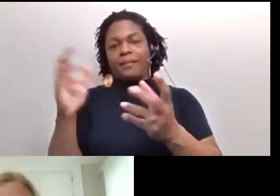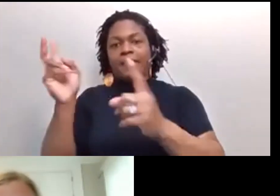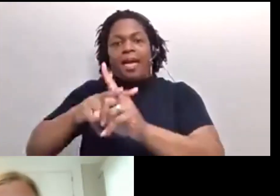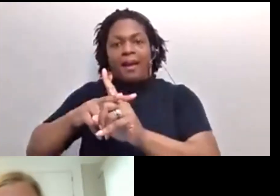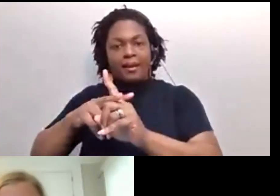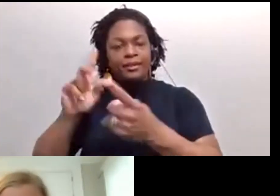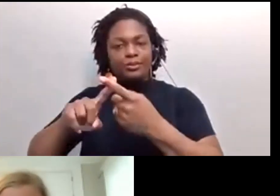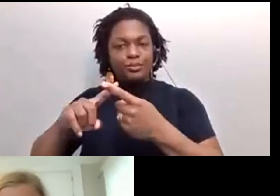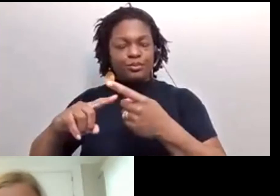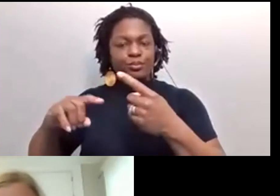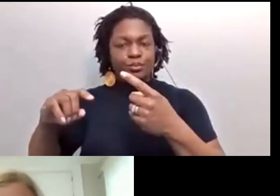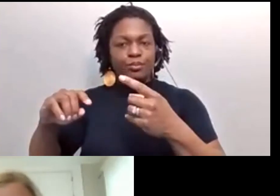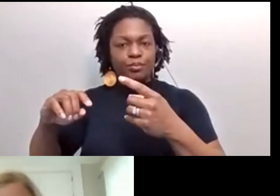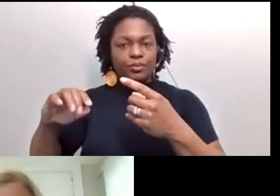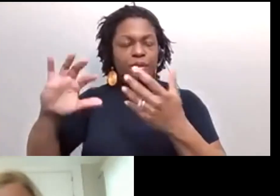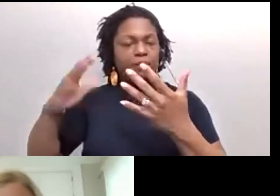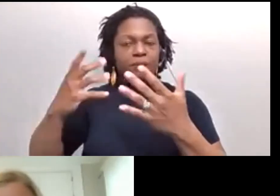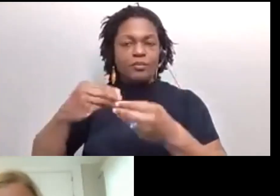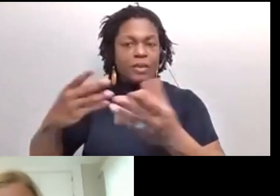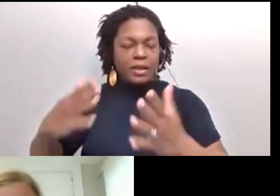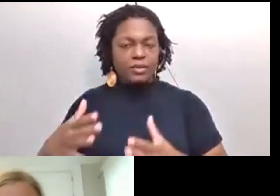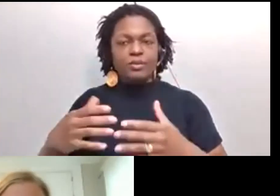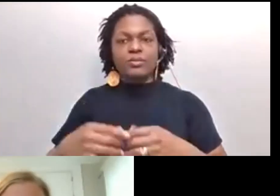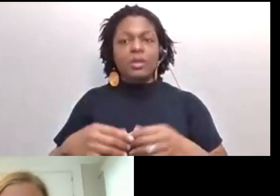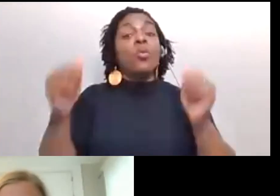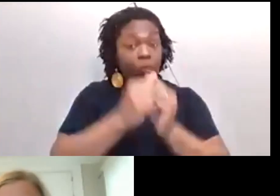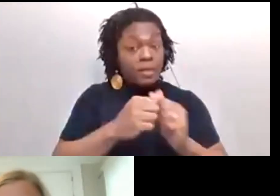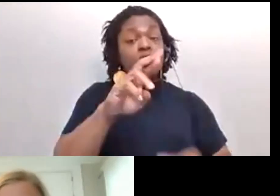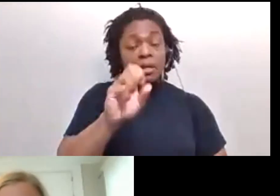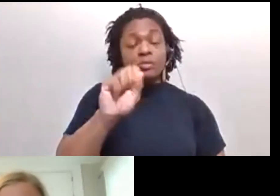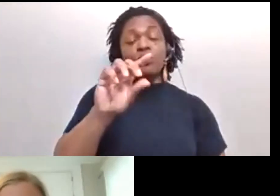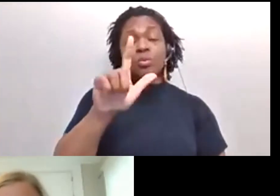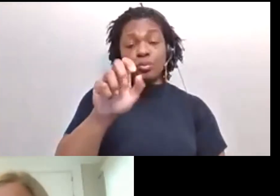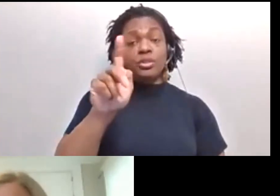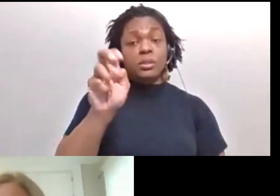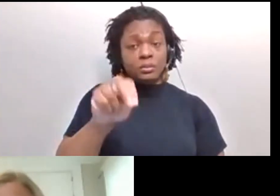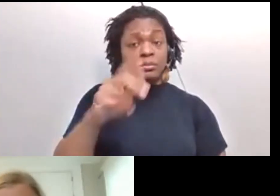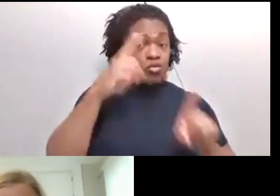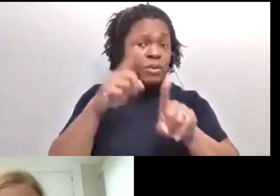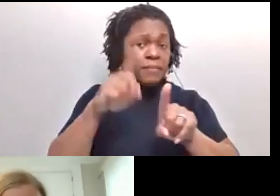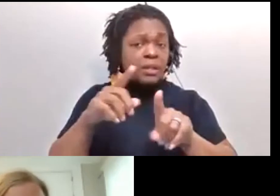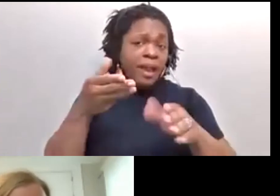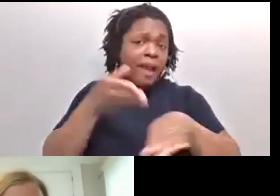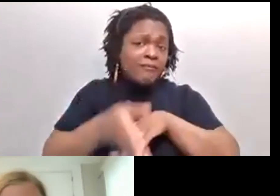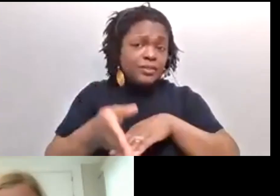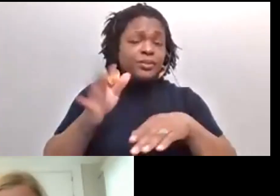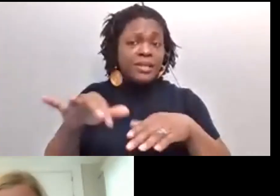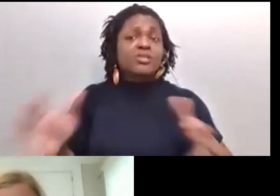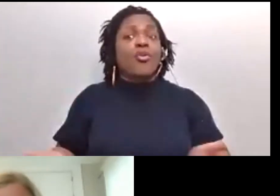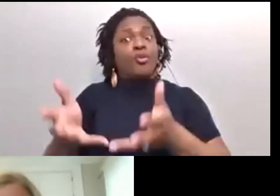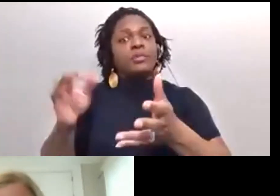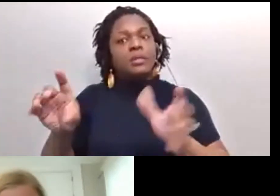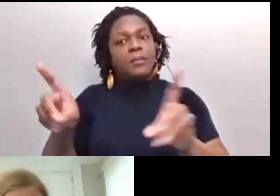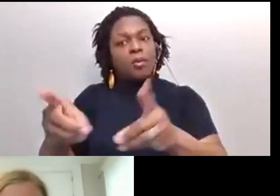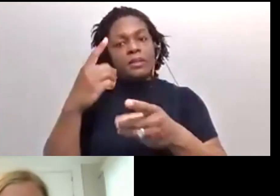with the resolution that came after the appropriation, they're at least urging the department